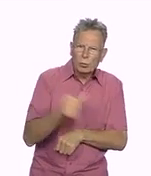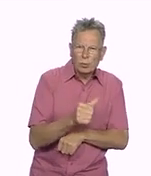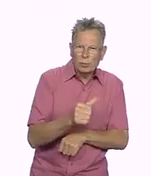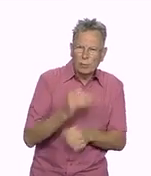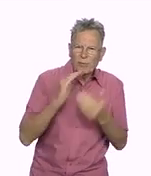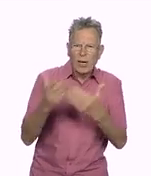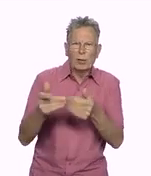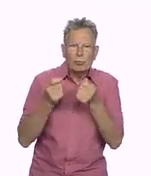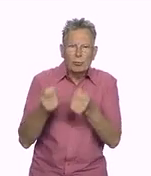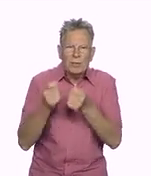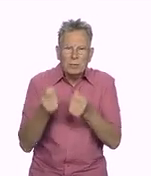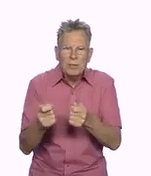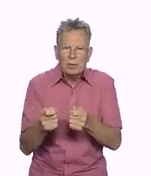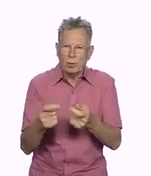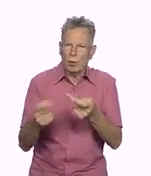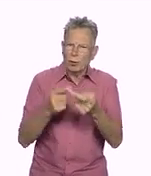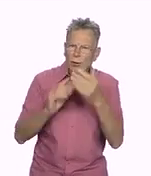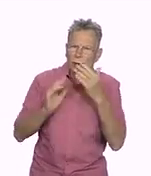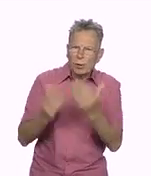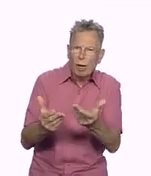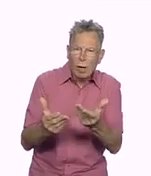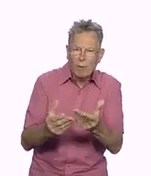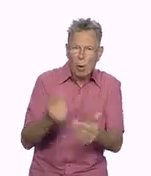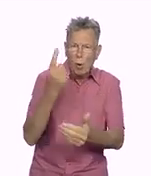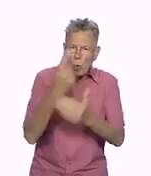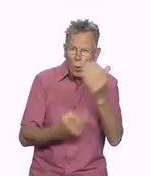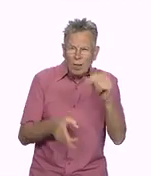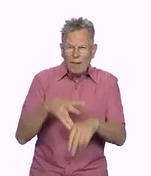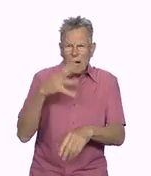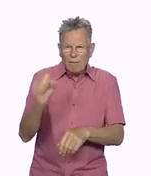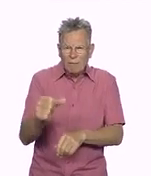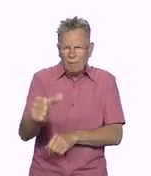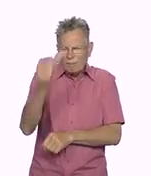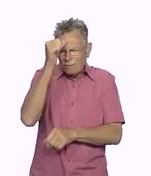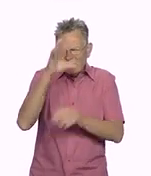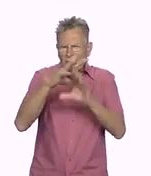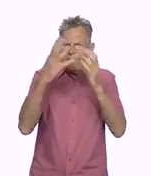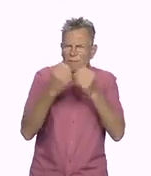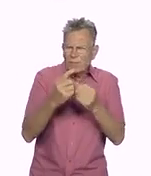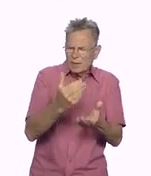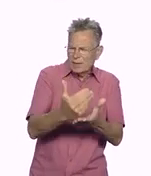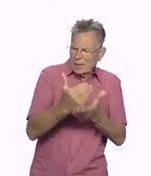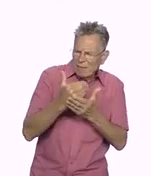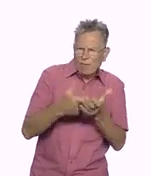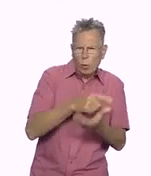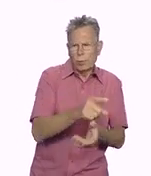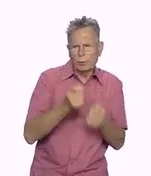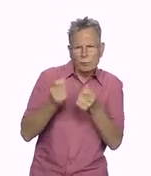They should provide treatments and other services only if they have the relevant knowledge and skills to do so safely.